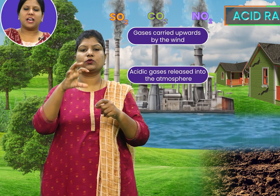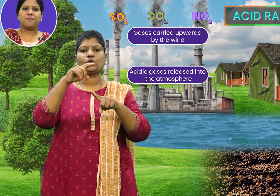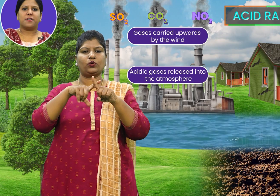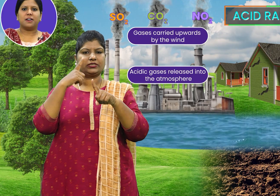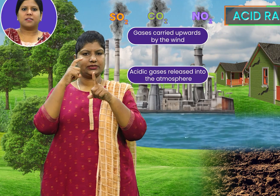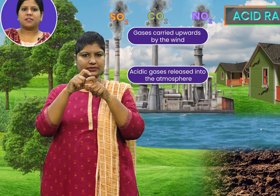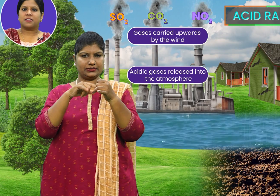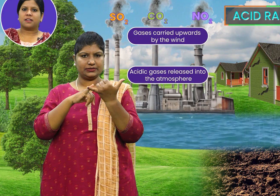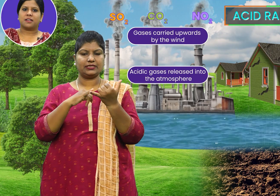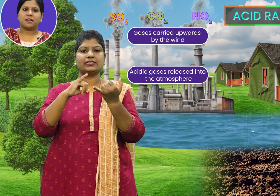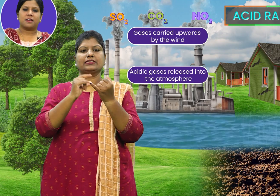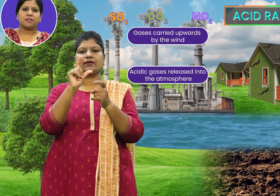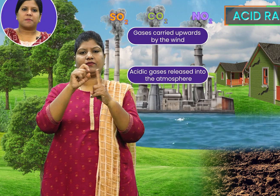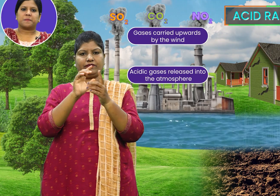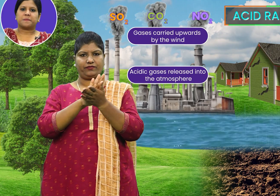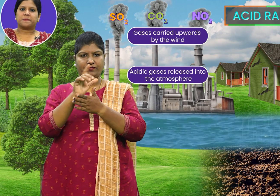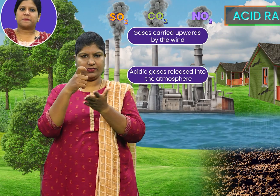Oxides of sulfur